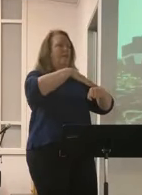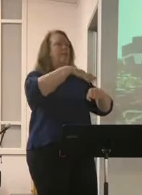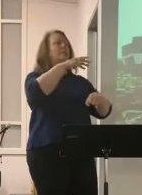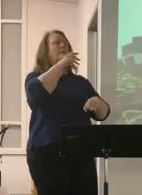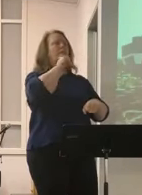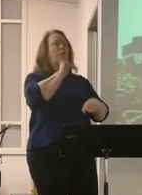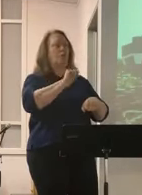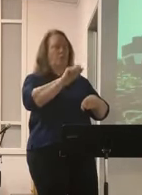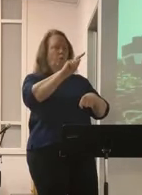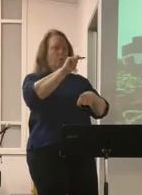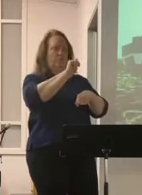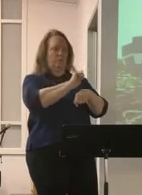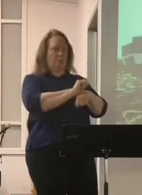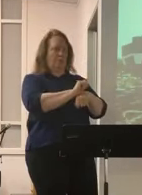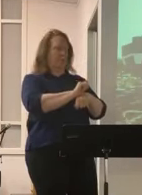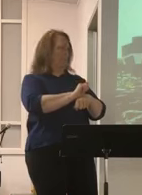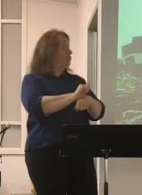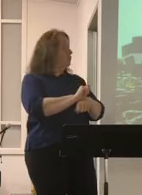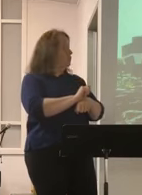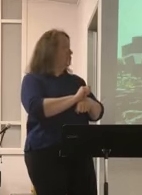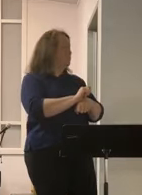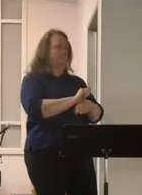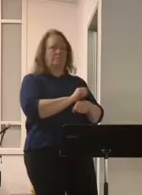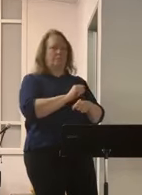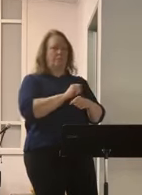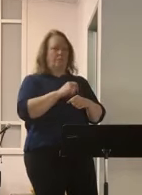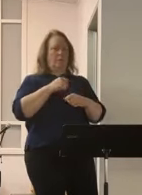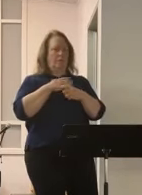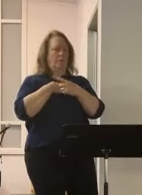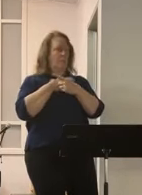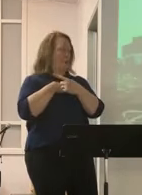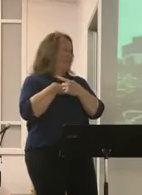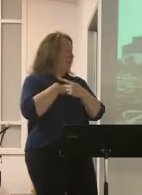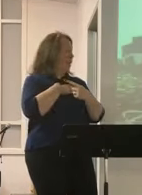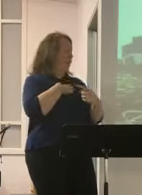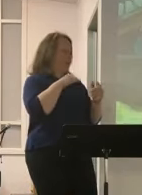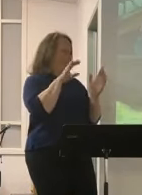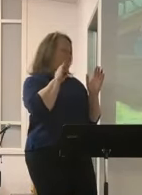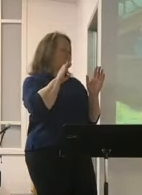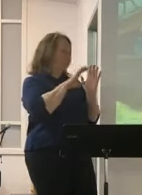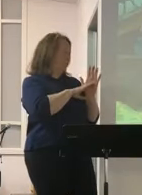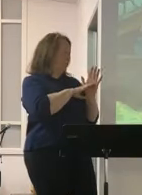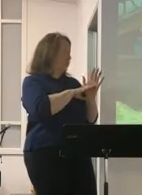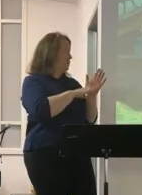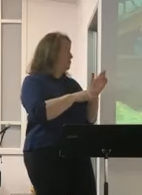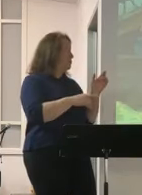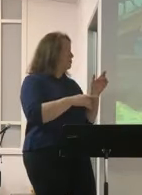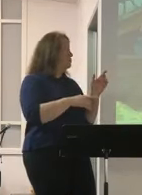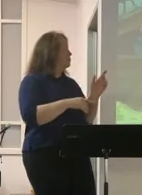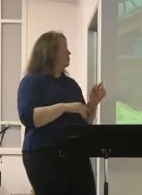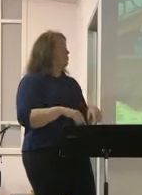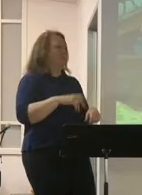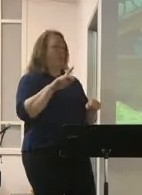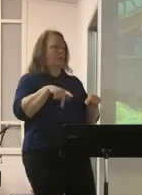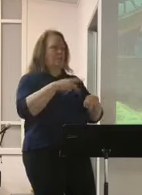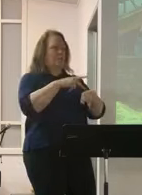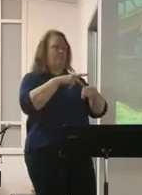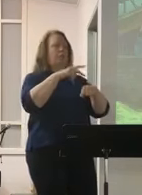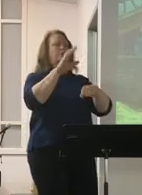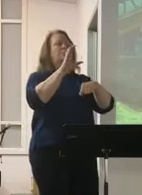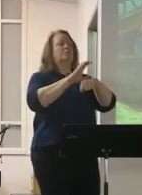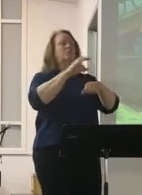the excavation. And then these are my pictures. And this is called St. Peter's Church in Capernaum. And then here